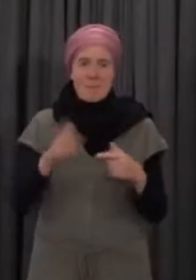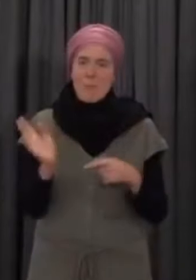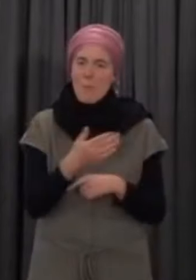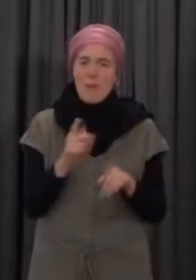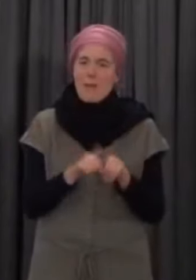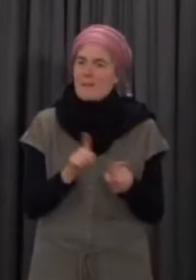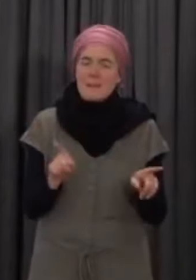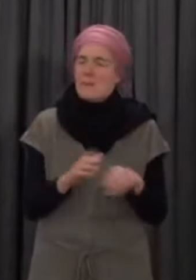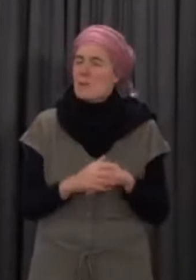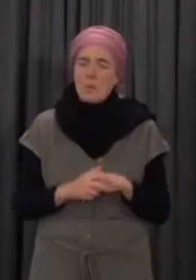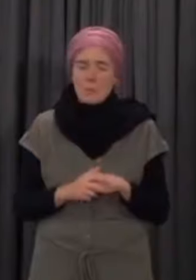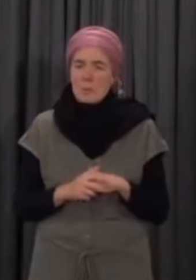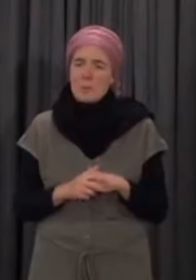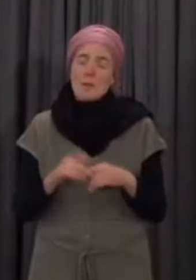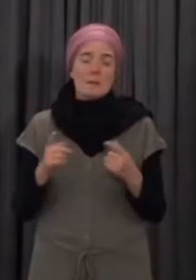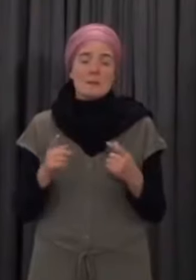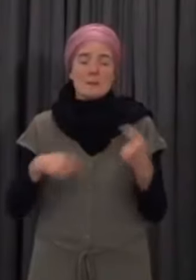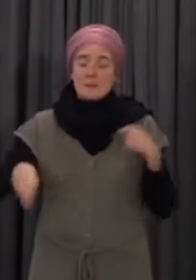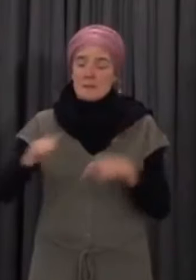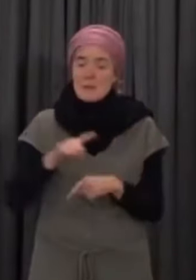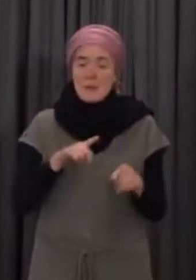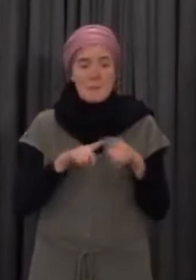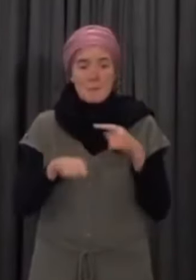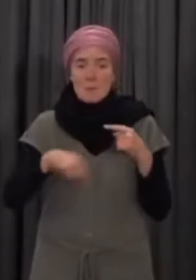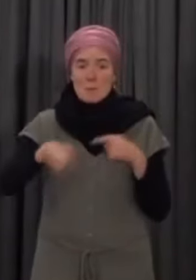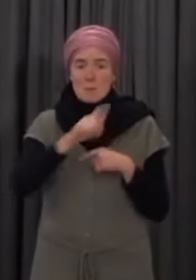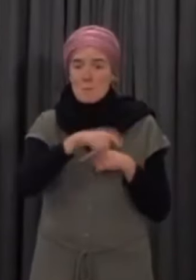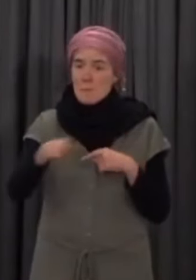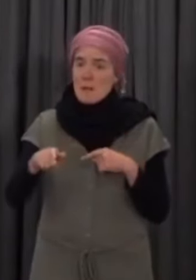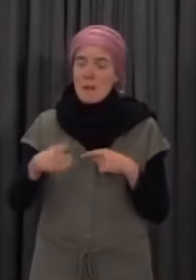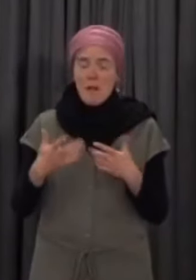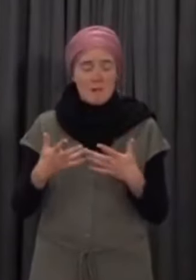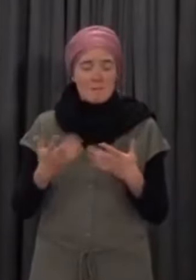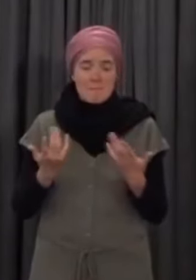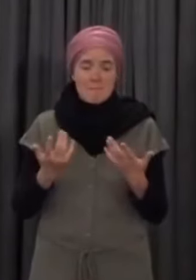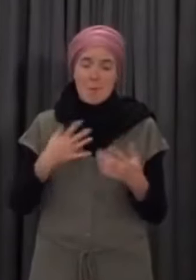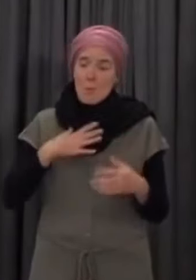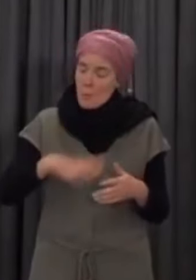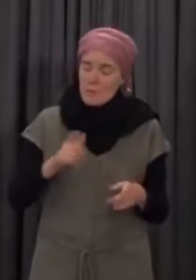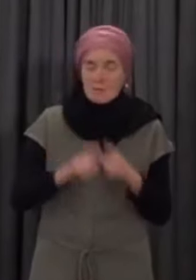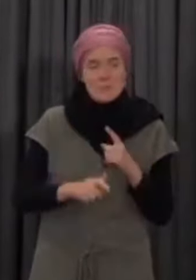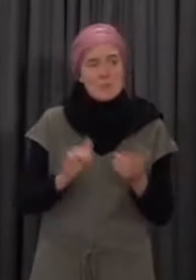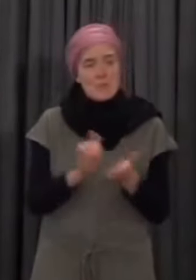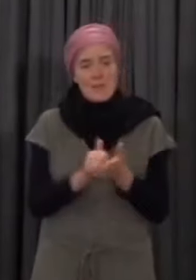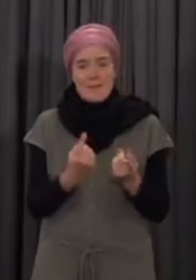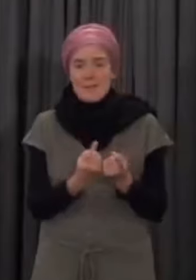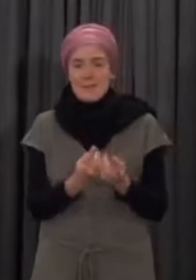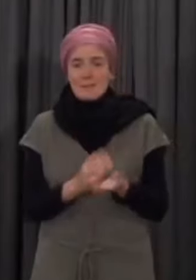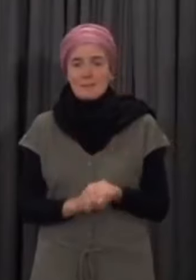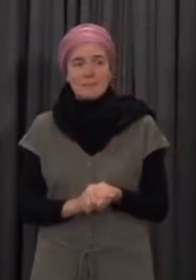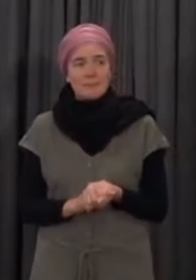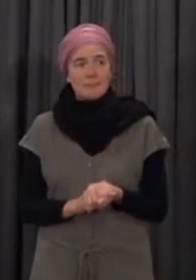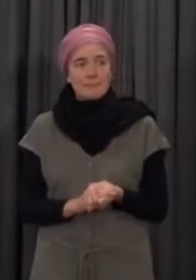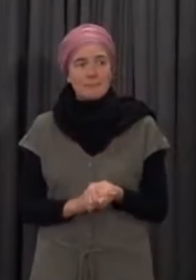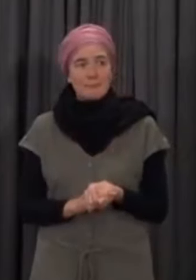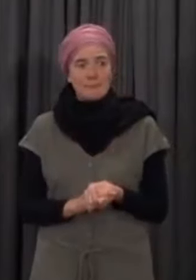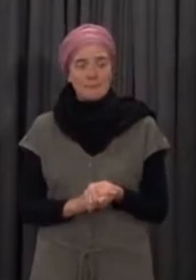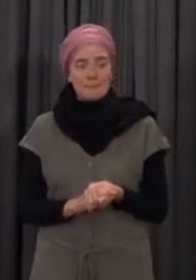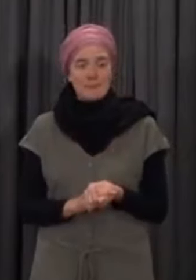how keen people are to do the right thing. Now, we have to find a way out of lockdown that capitalises